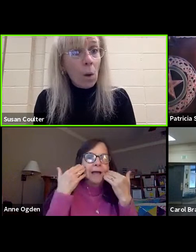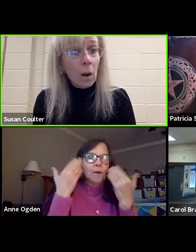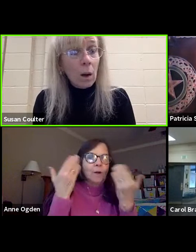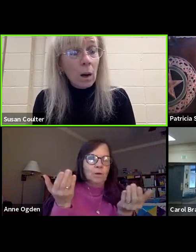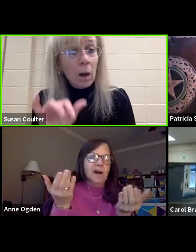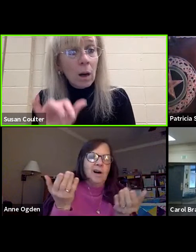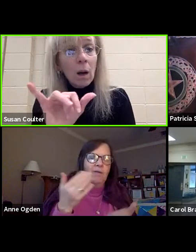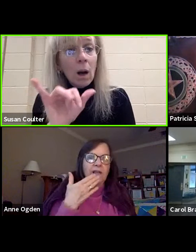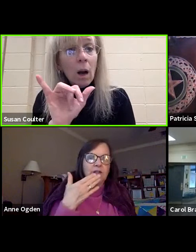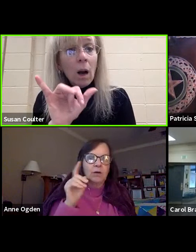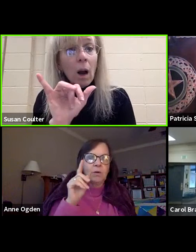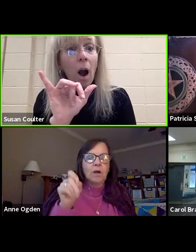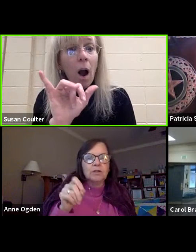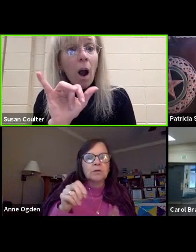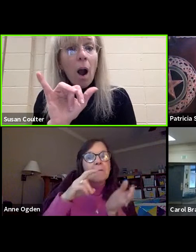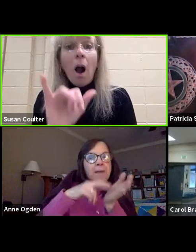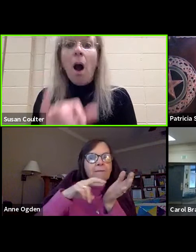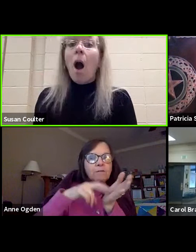oh,